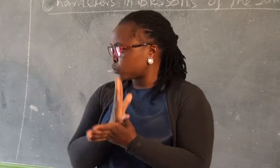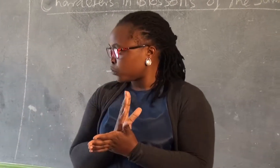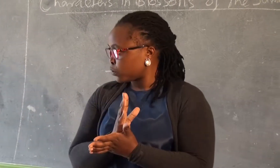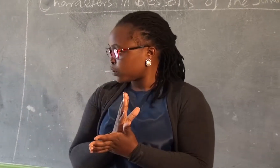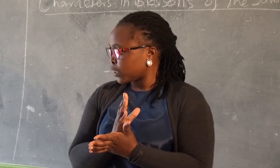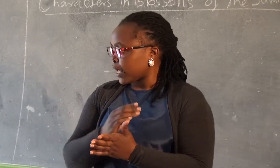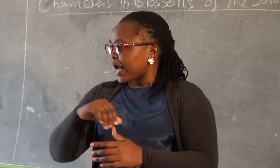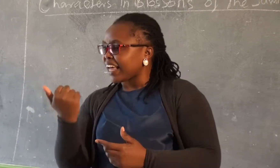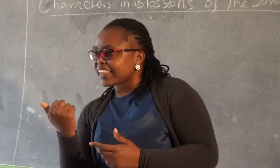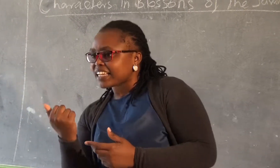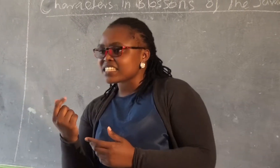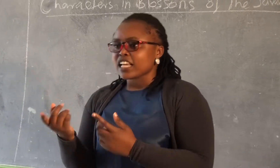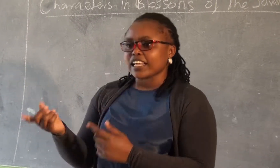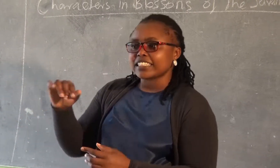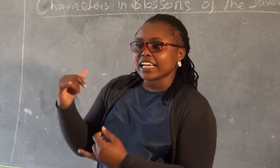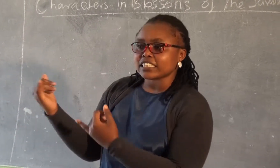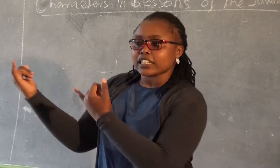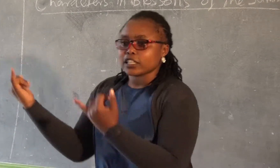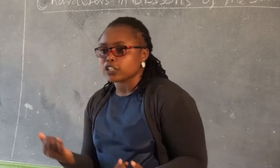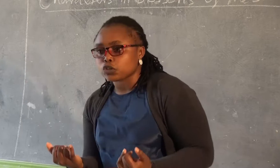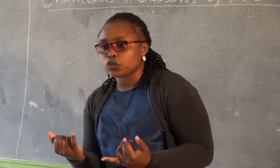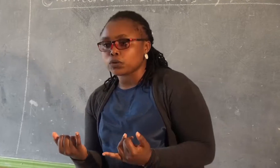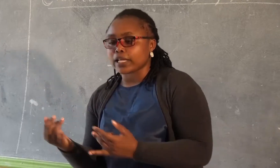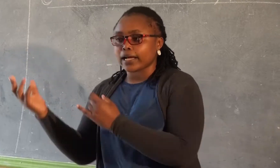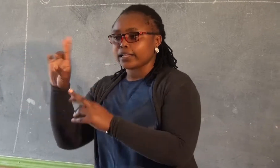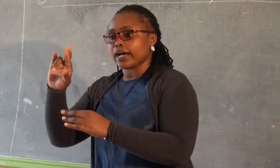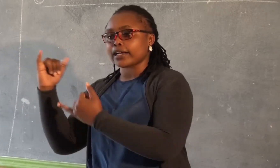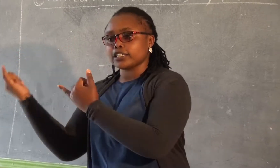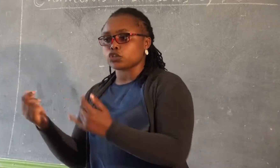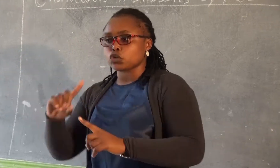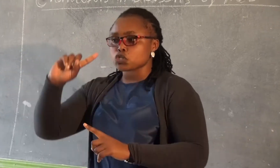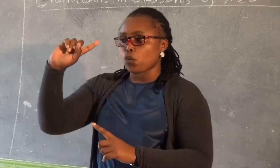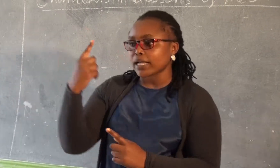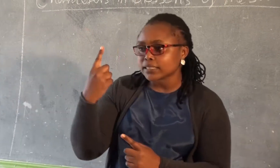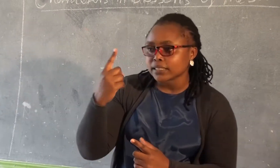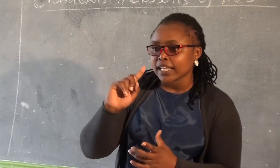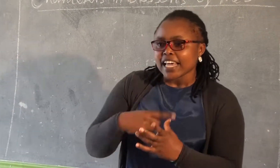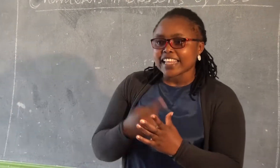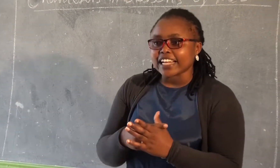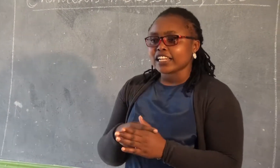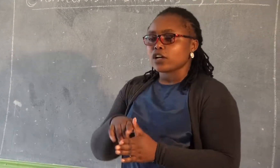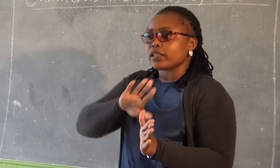too. Others, they just introduce, they are introduced once,